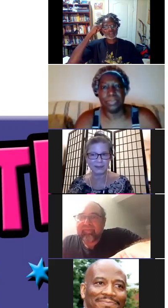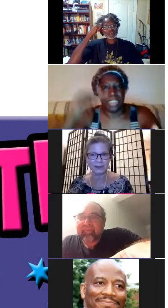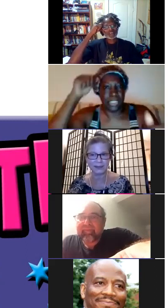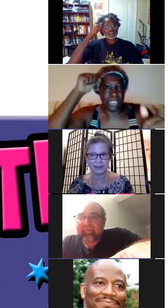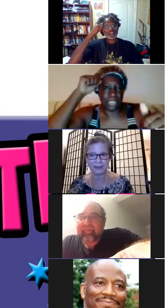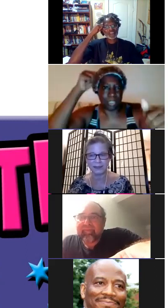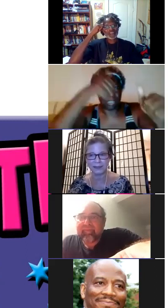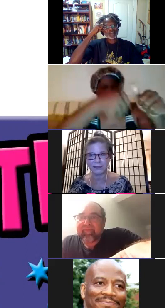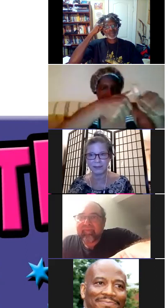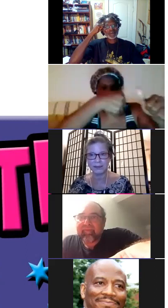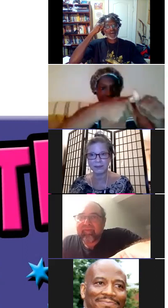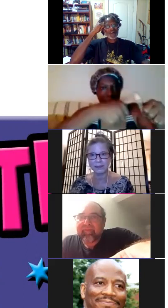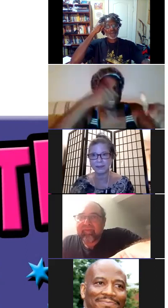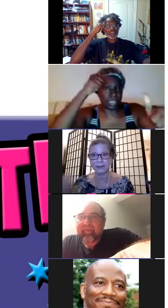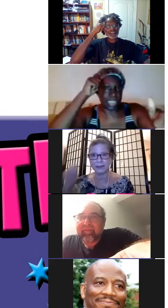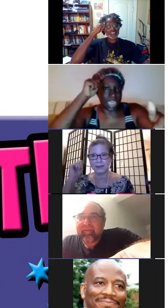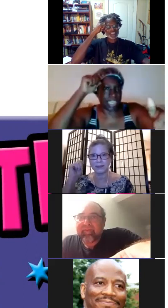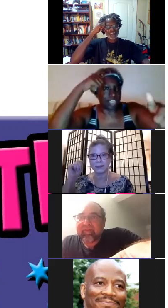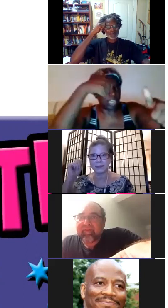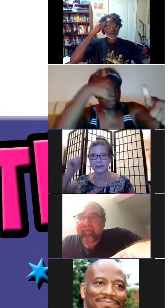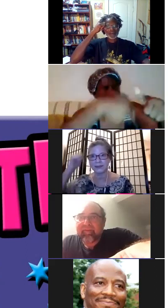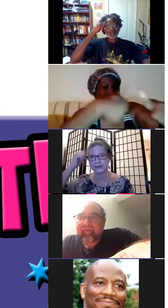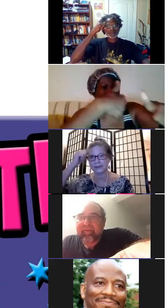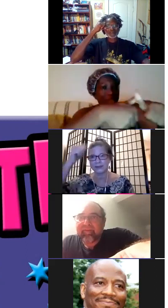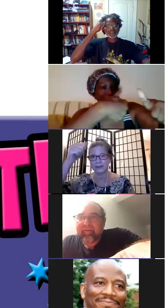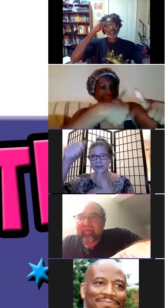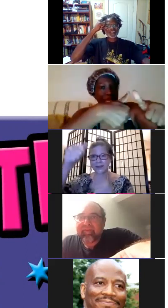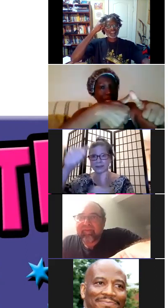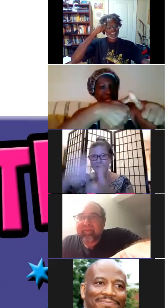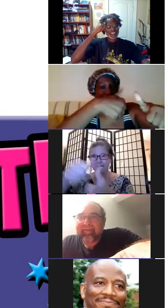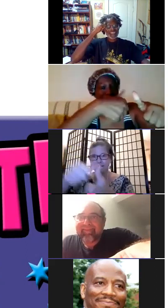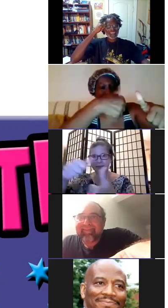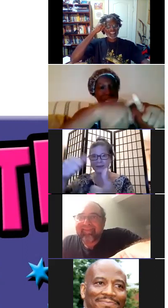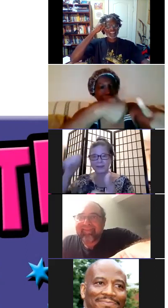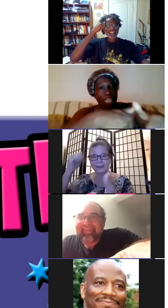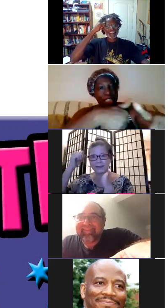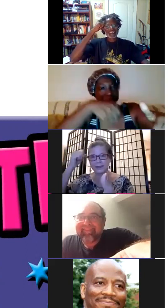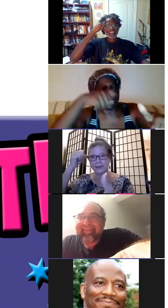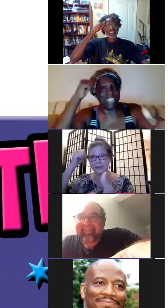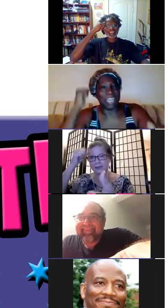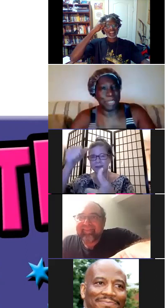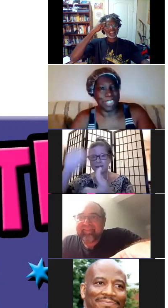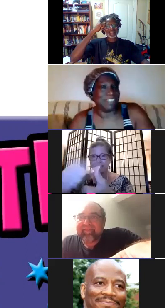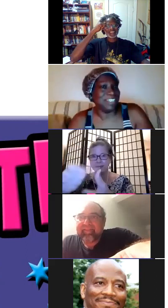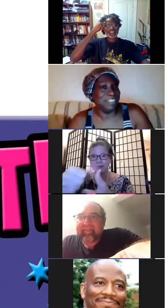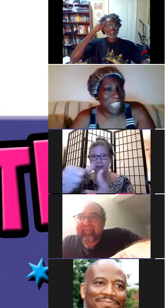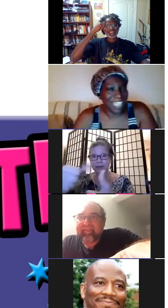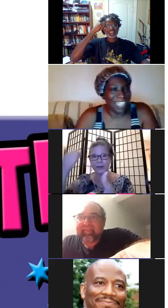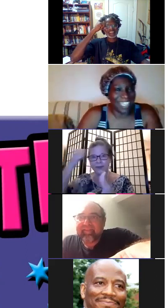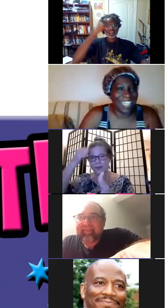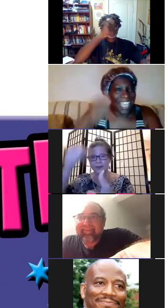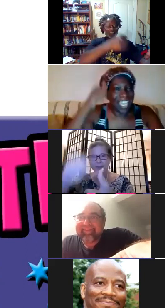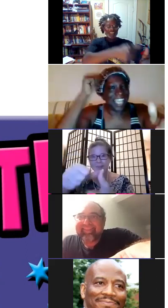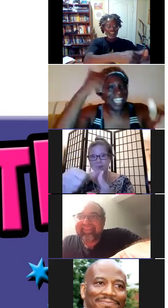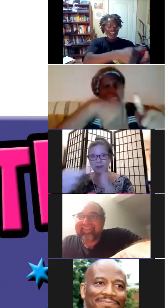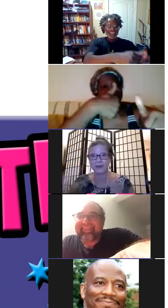was the thumb. Oh yeah. Yeah, and then you come down to you tap your other thumb. Tap your other thumb.